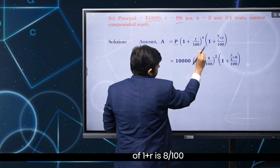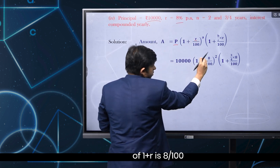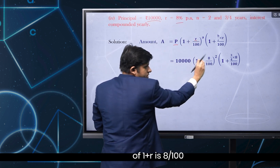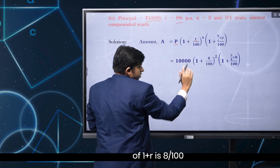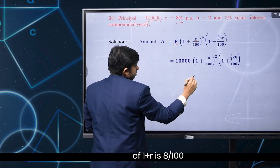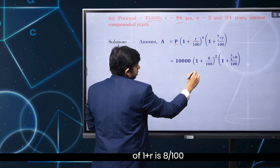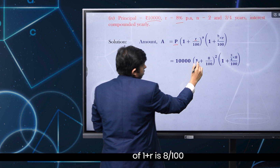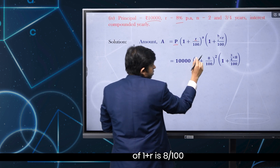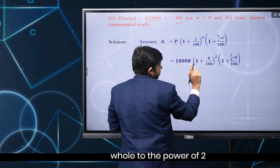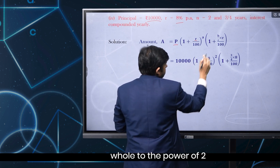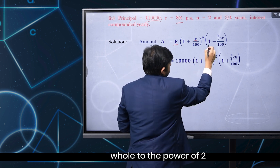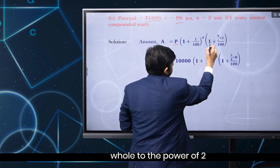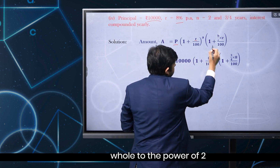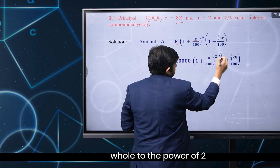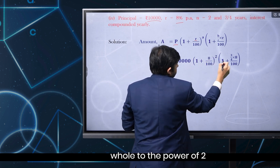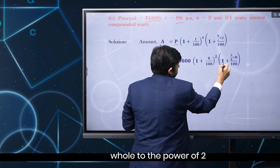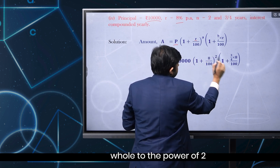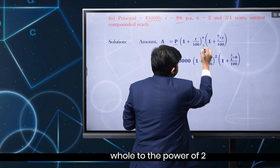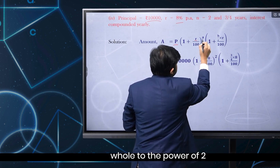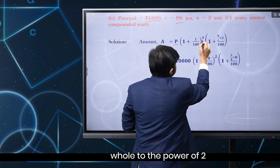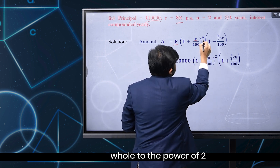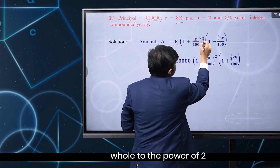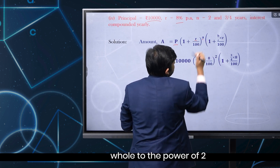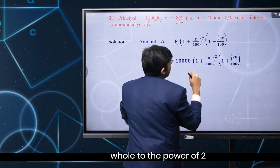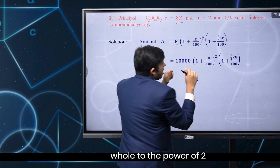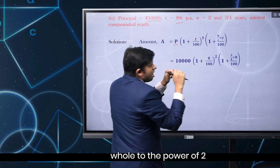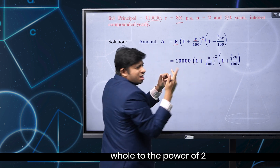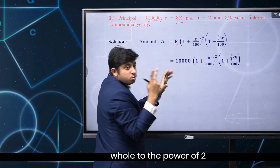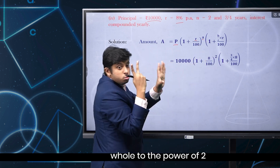by 100 whole to the power of 2.